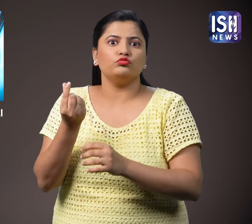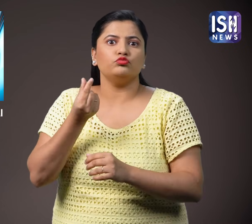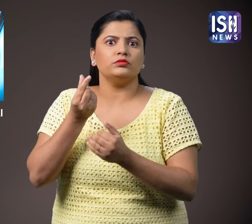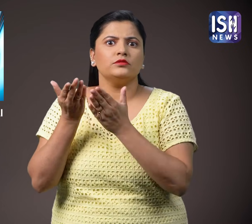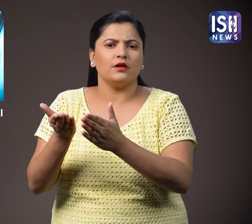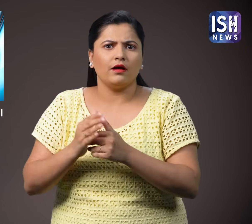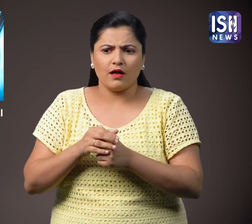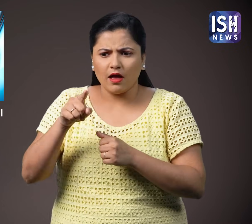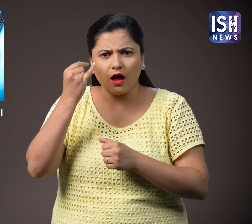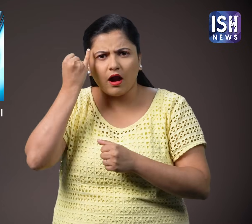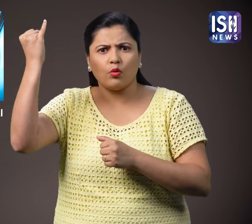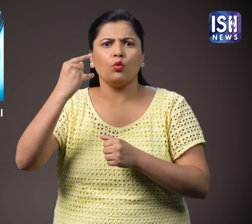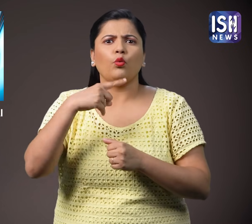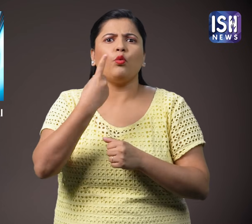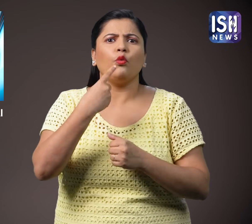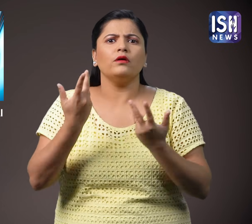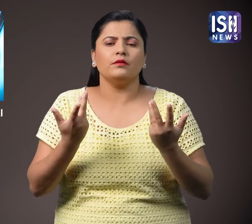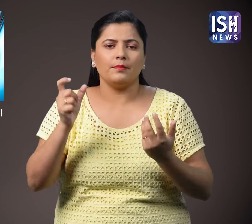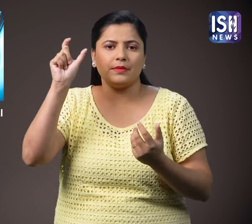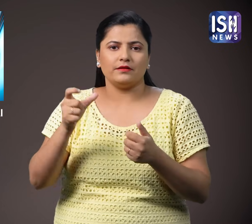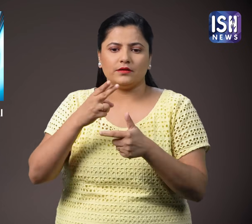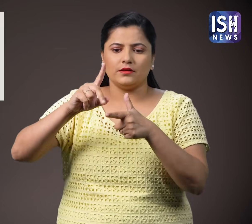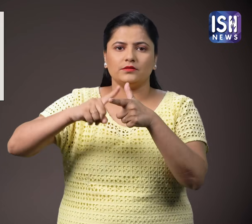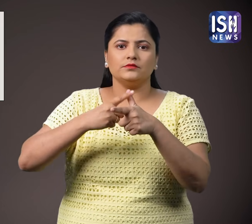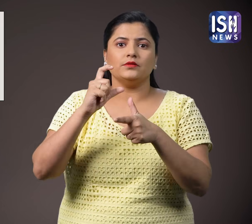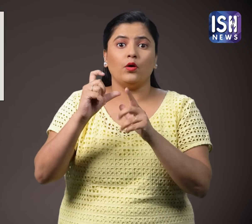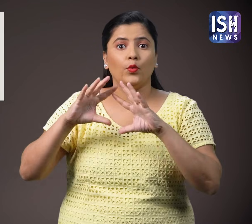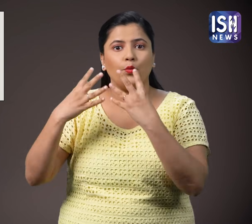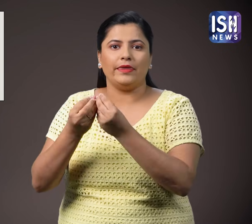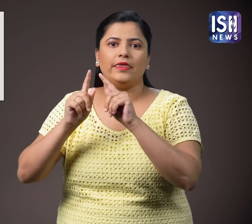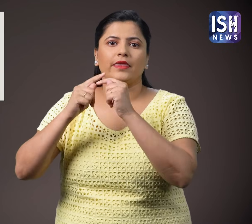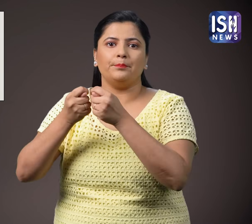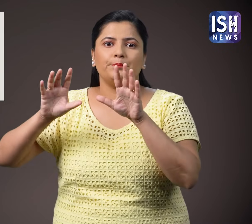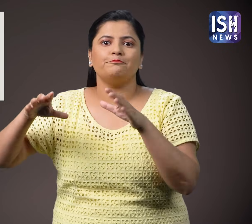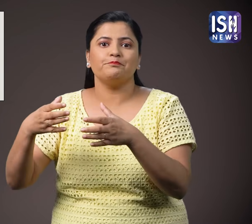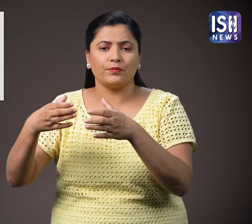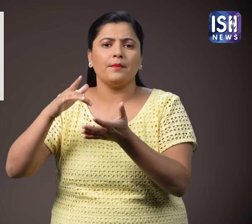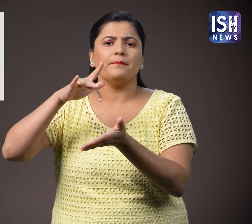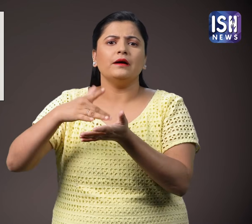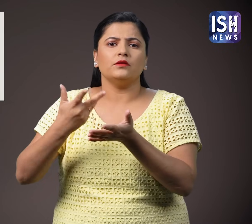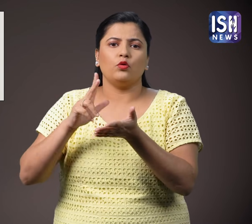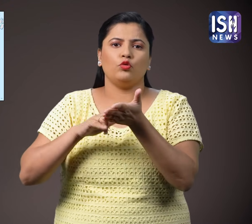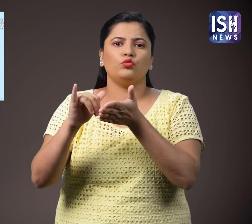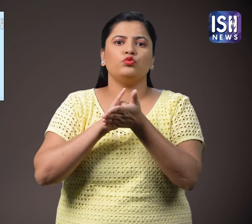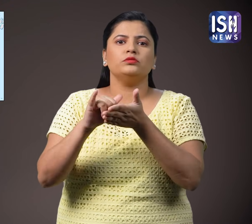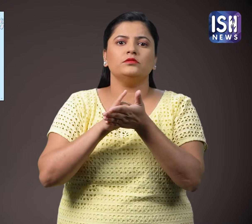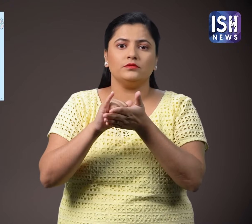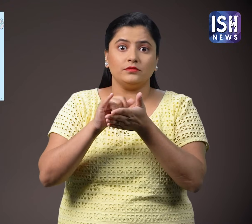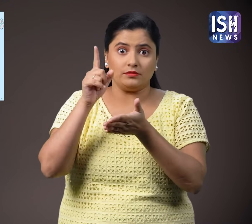-generated system. This was created by Jax Cohen and his team from New York's biotech company, Conservable Life Sciences.